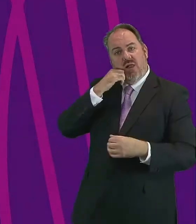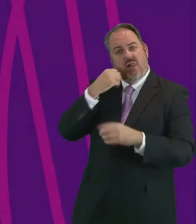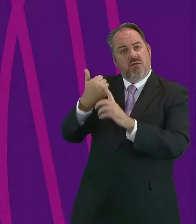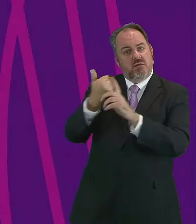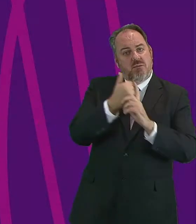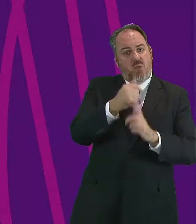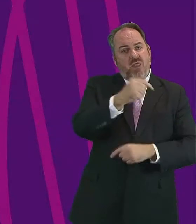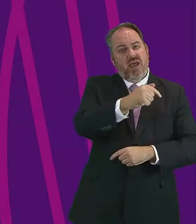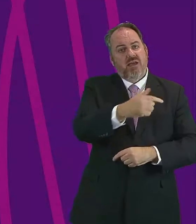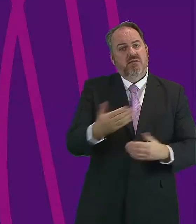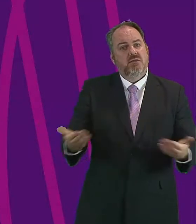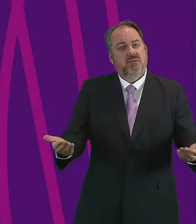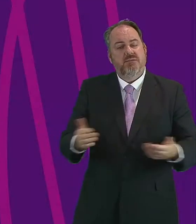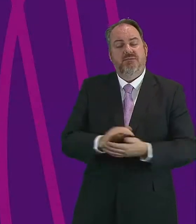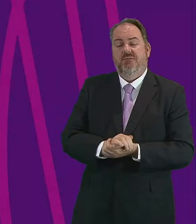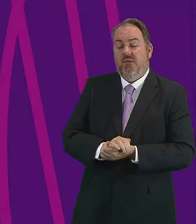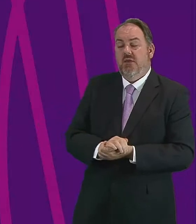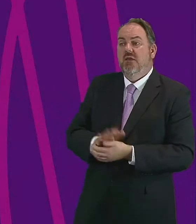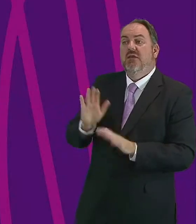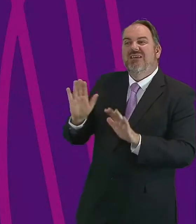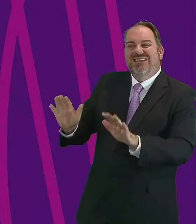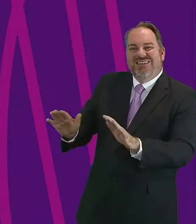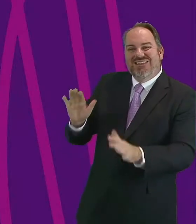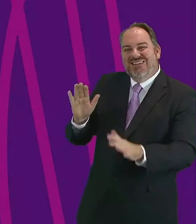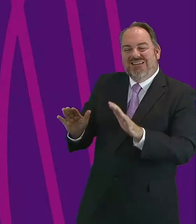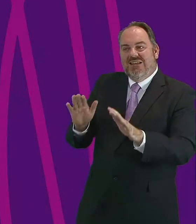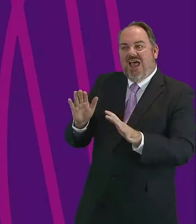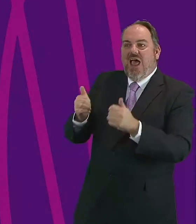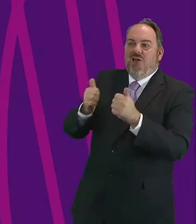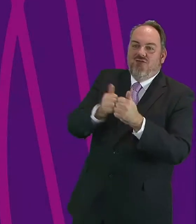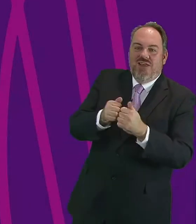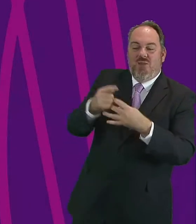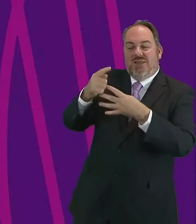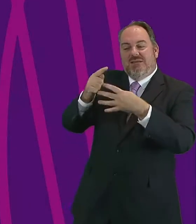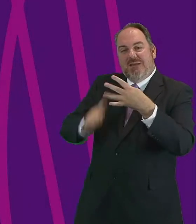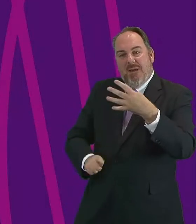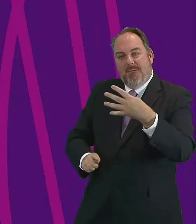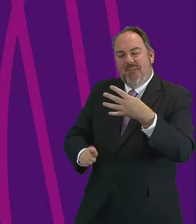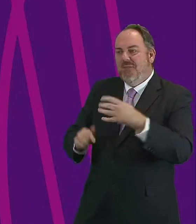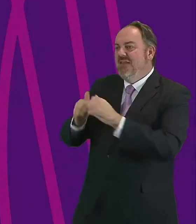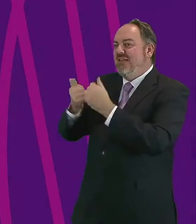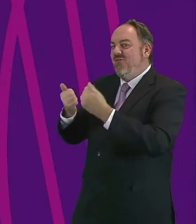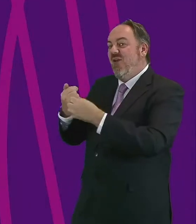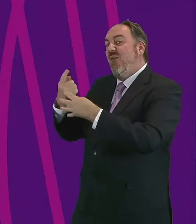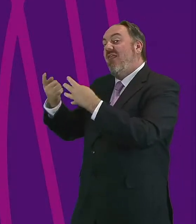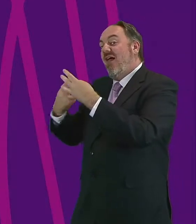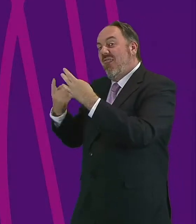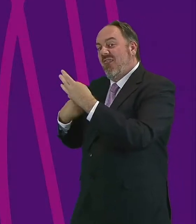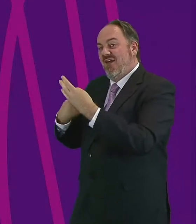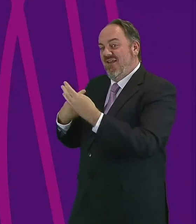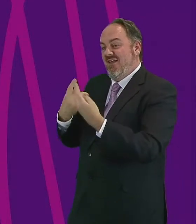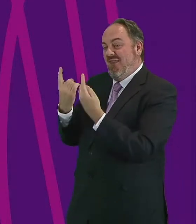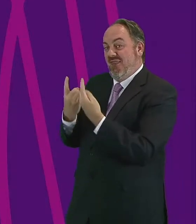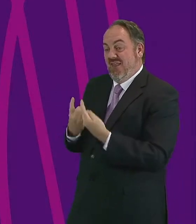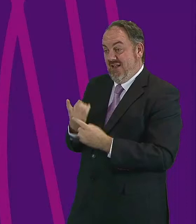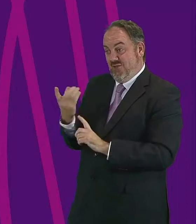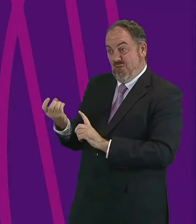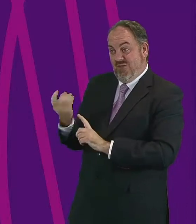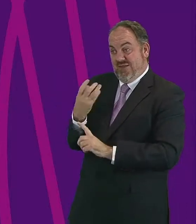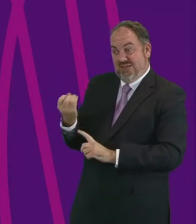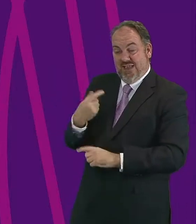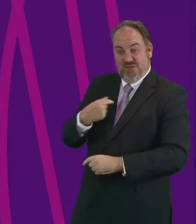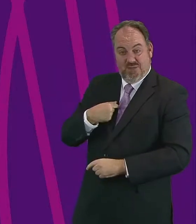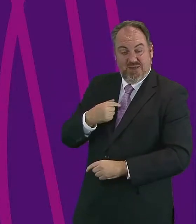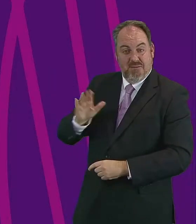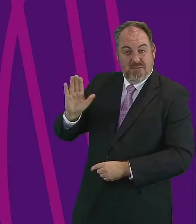Sarwar, I agree with a great deal of what he said, and I disagree with some bits of what he said. So let me try and get the agreement bit through first of all. I do think we